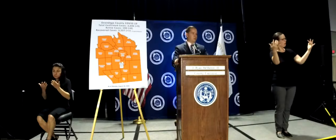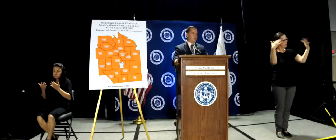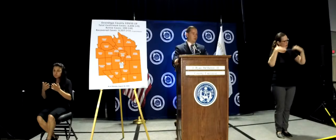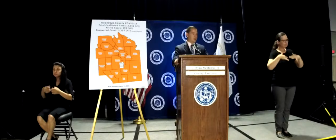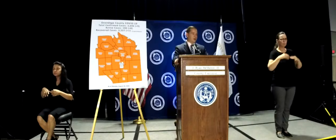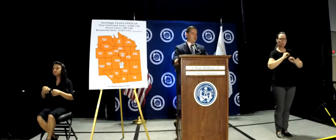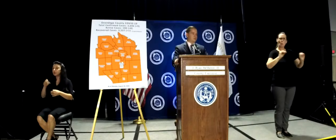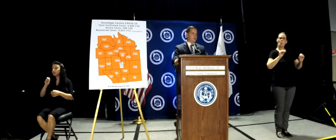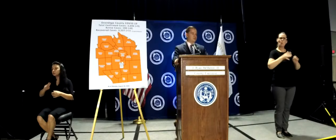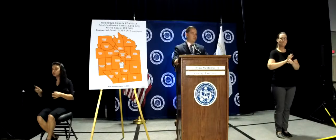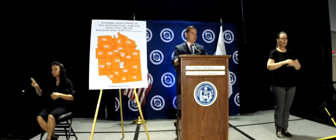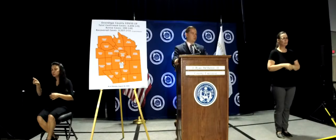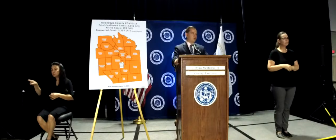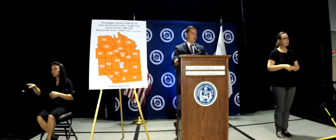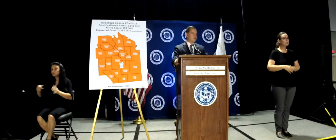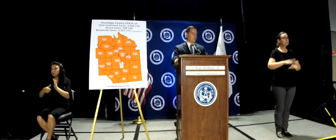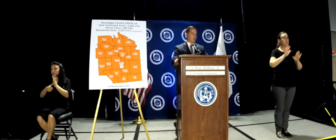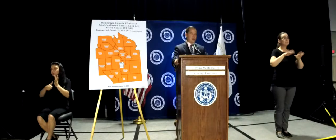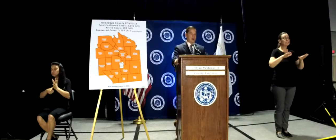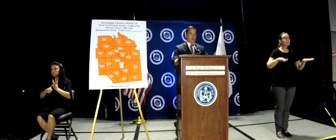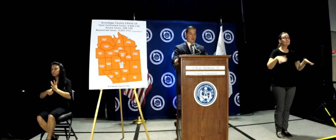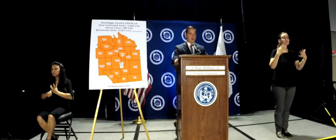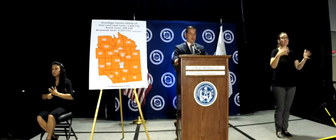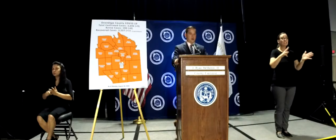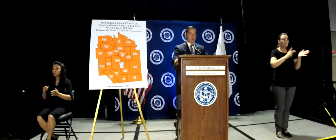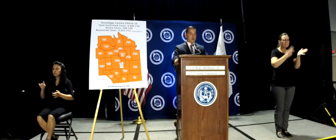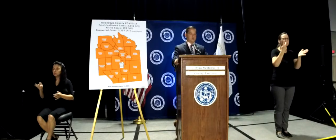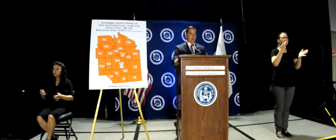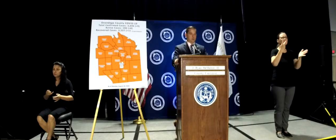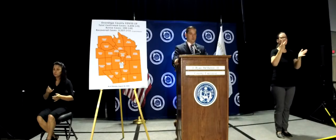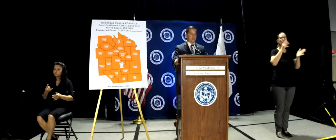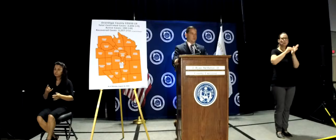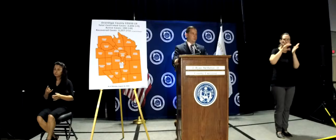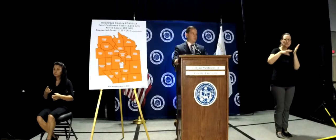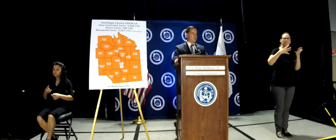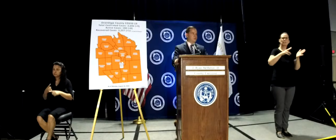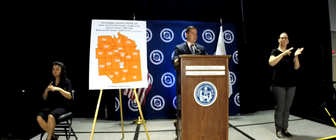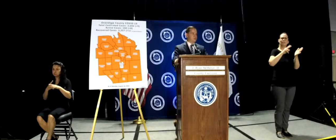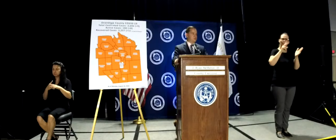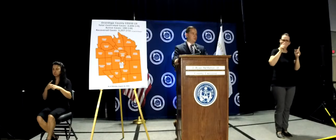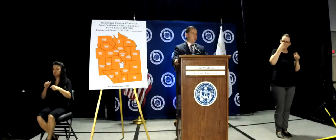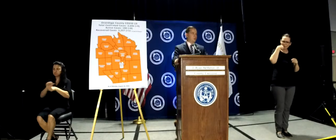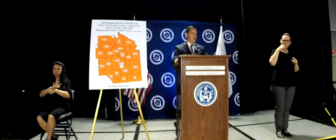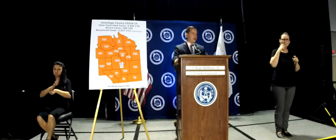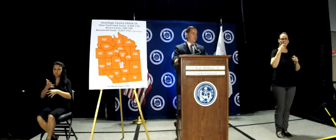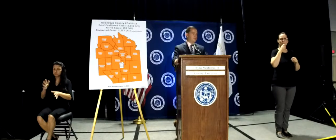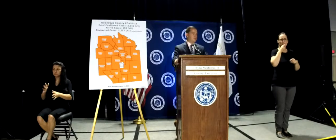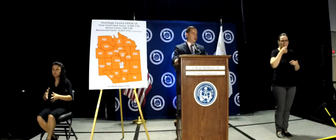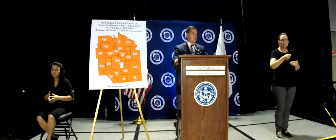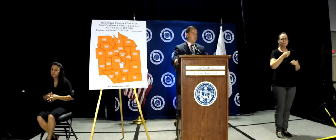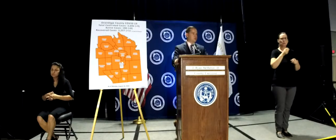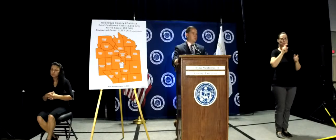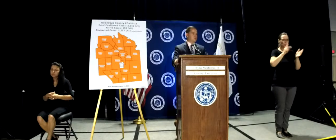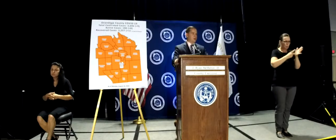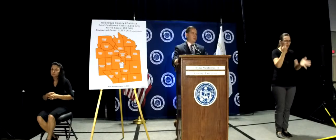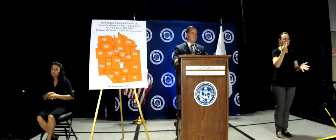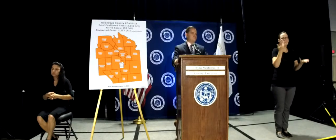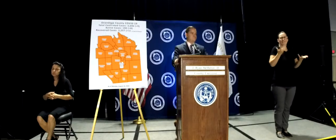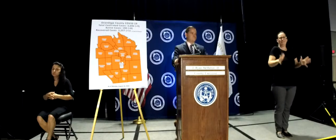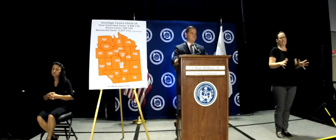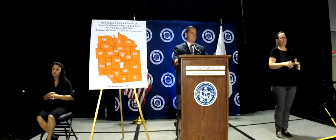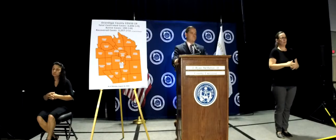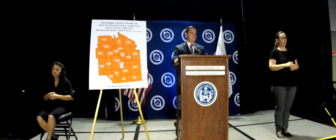them. It's a pretty good way. It's a boost for us, our morale, also a boost for some of these businesses, too, that rely on the consumer